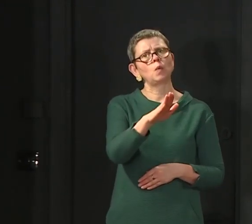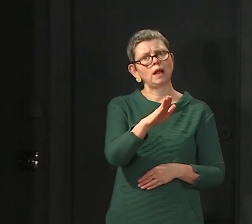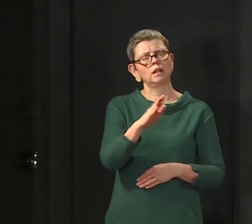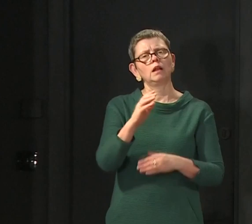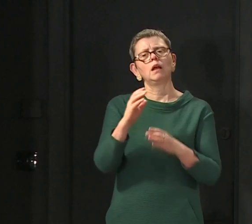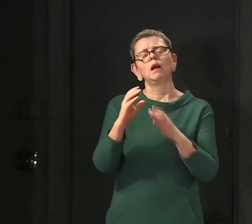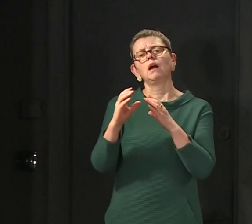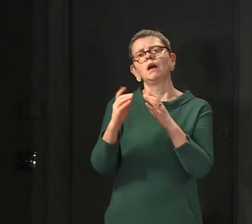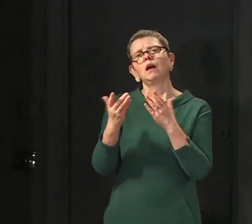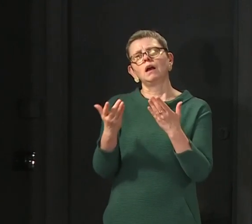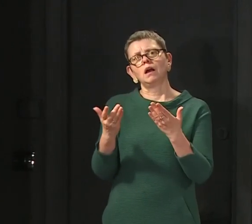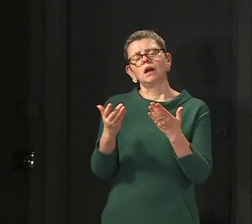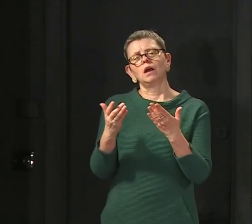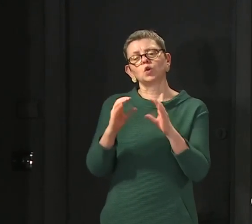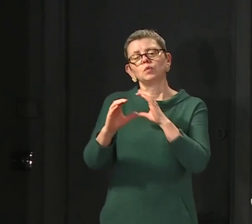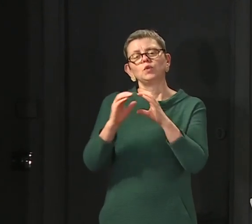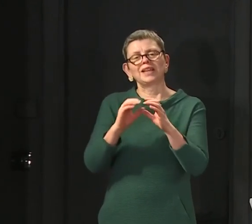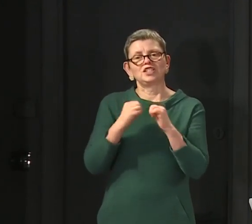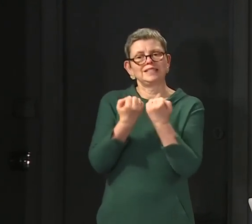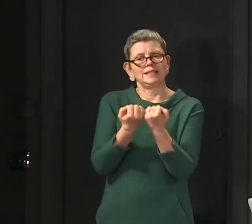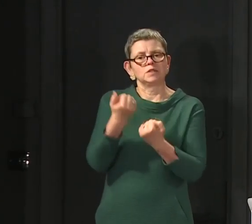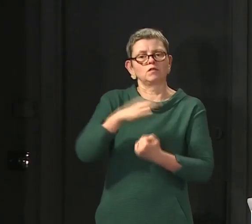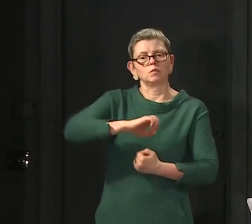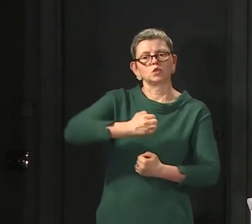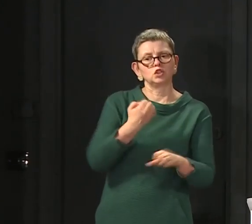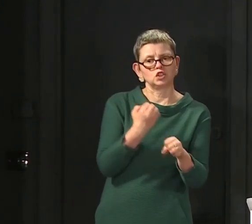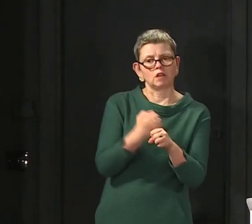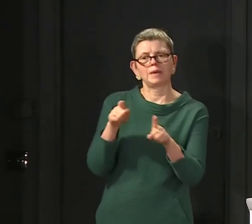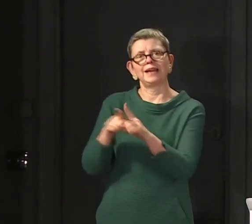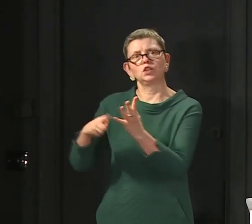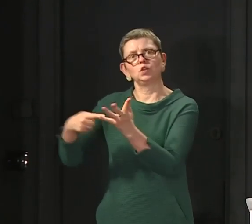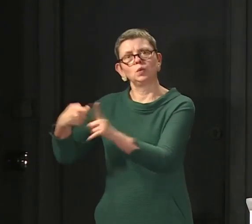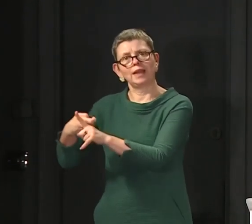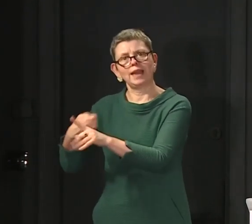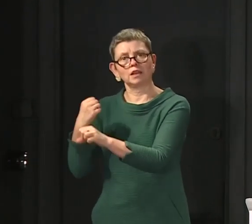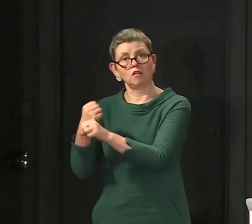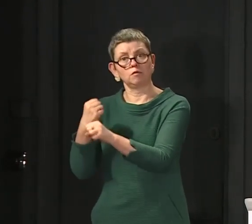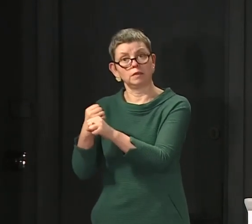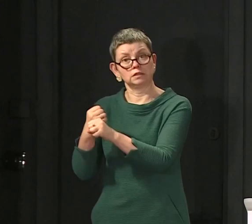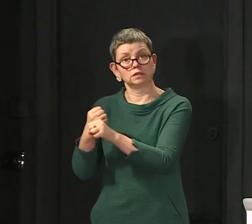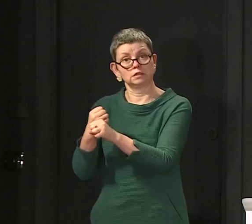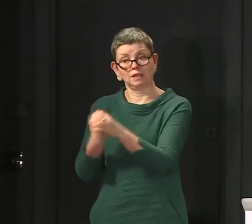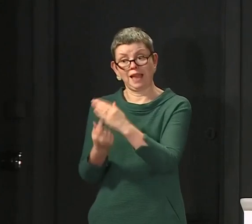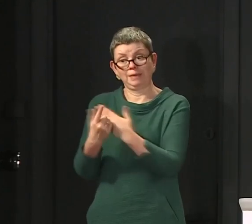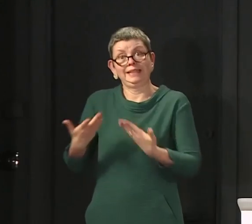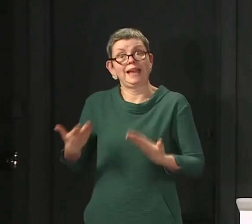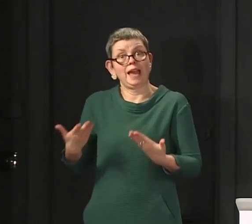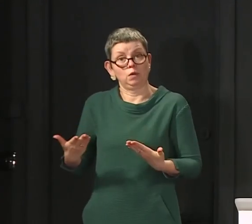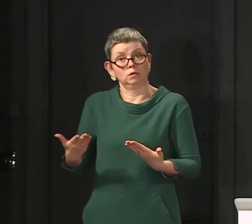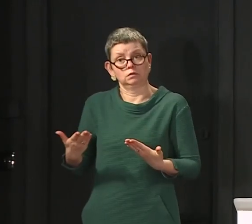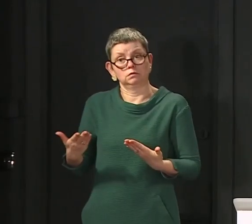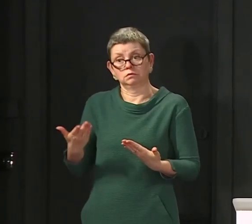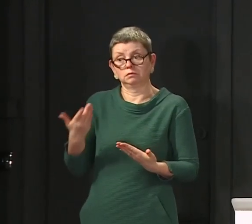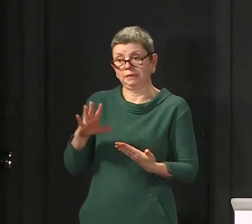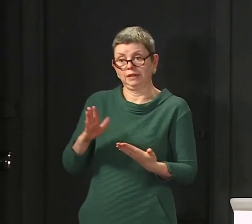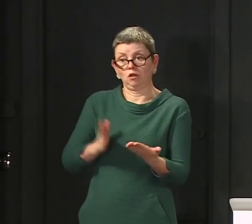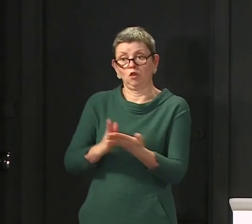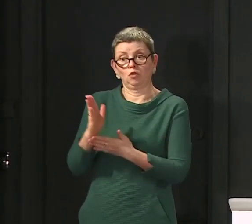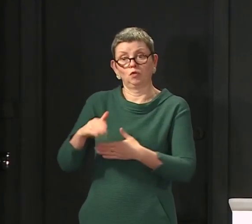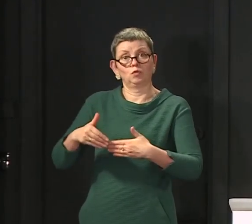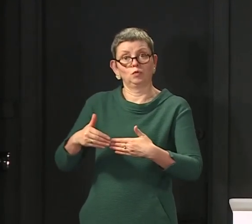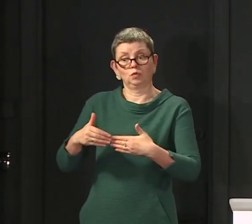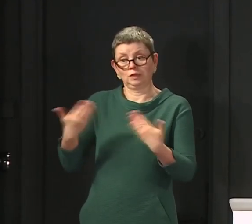communications teams in the Scottish Government and the UK Government taking place as of now, or they have been taking place over